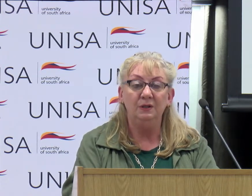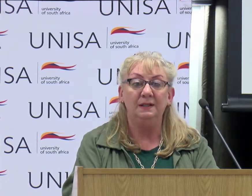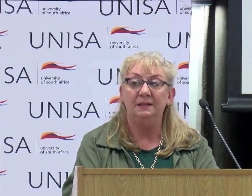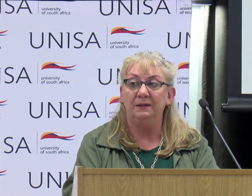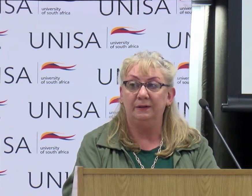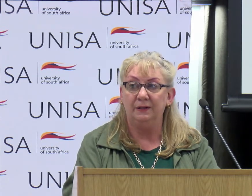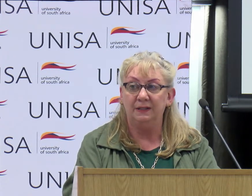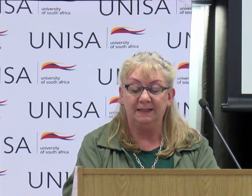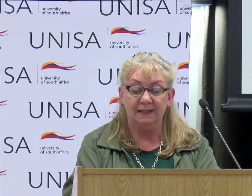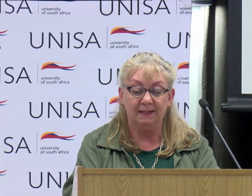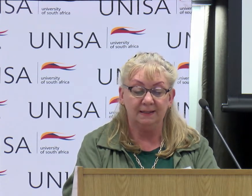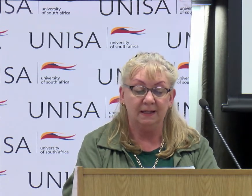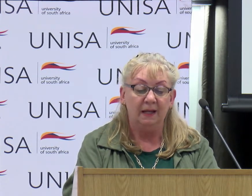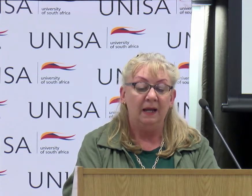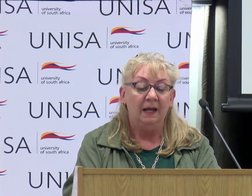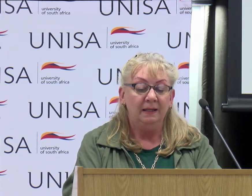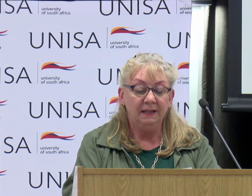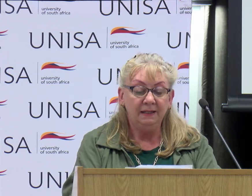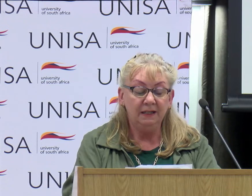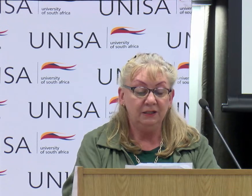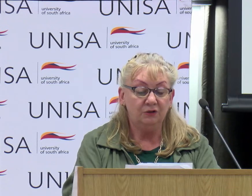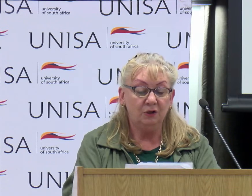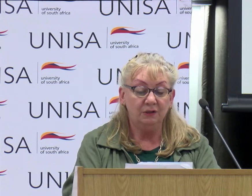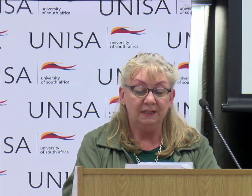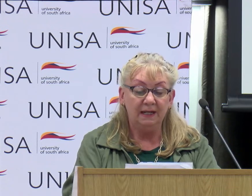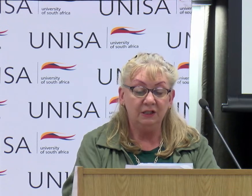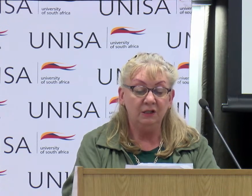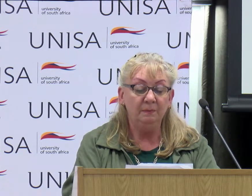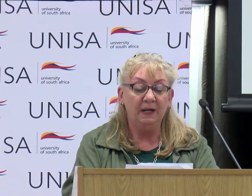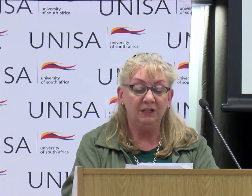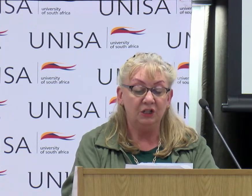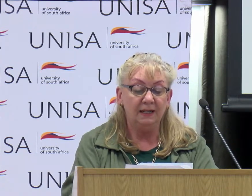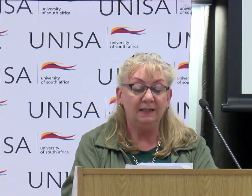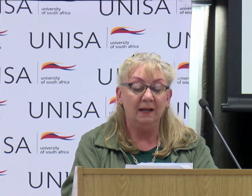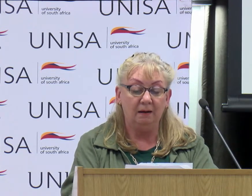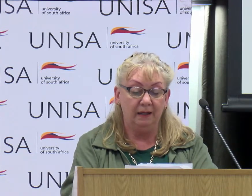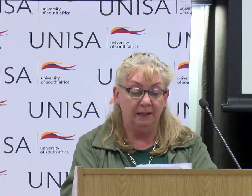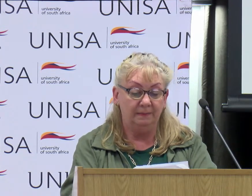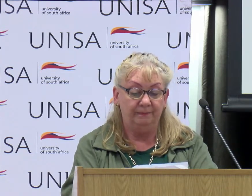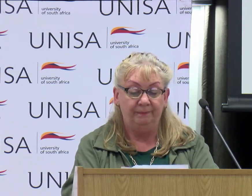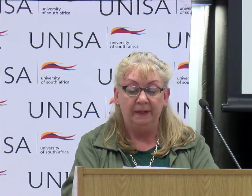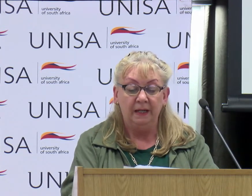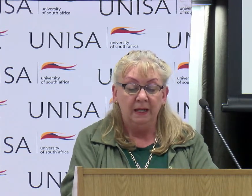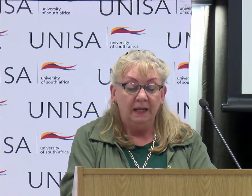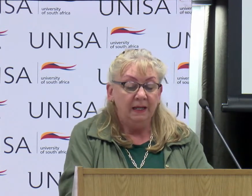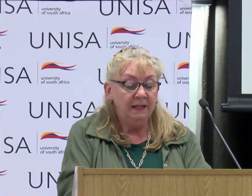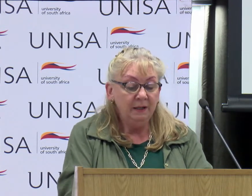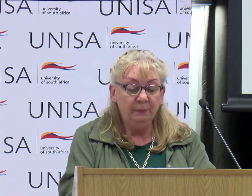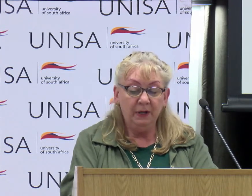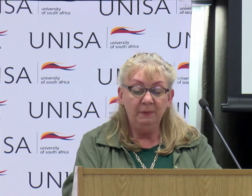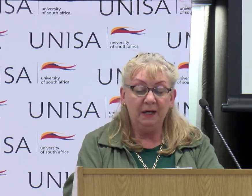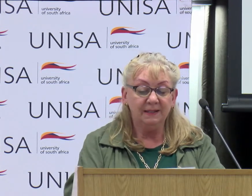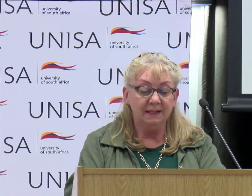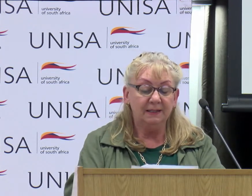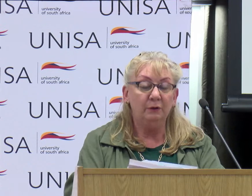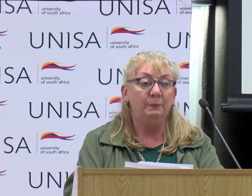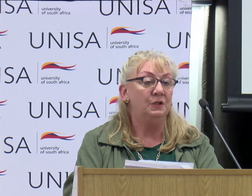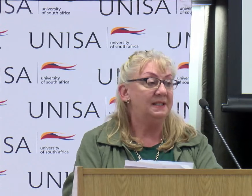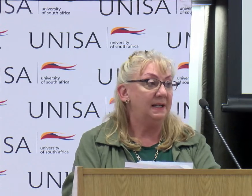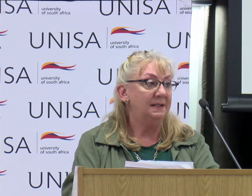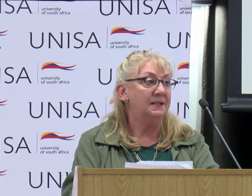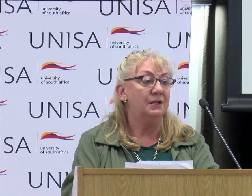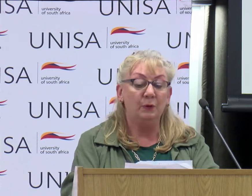1871 to 1936. The English translation by J. de Lange. In the poem, our